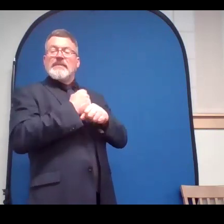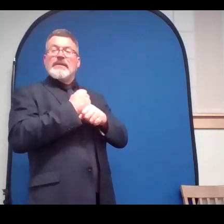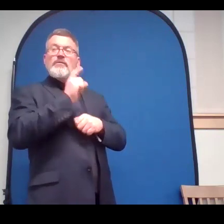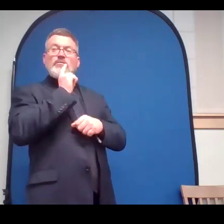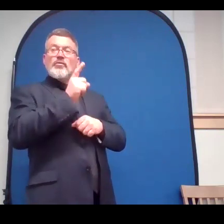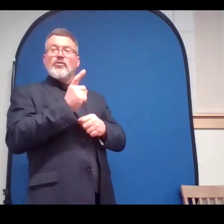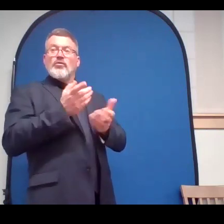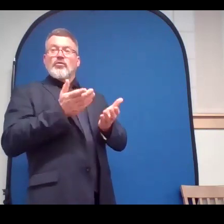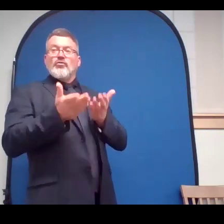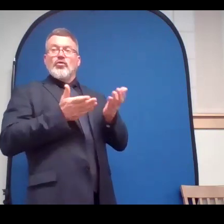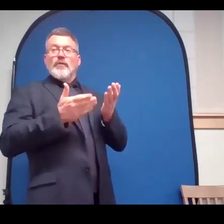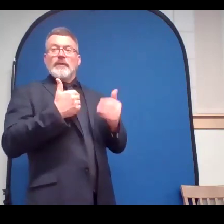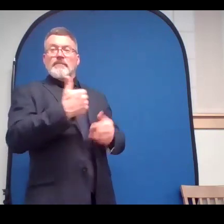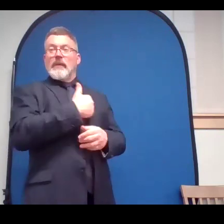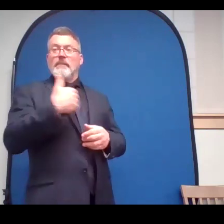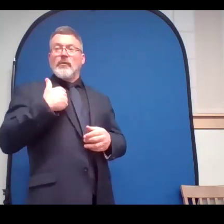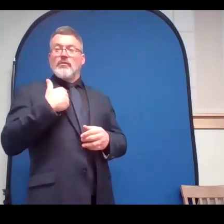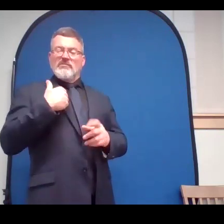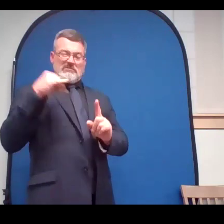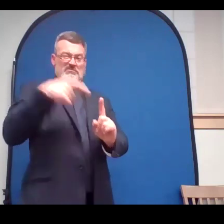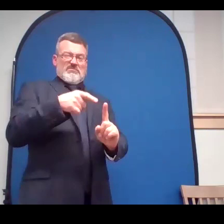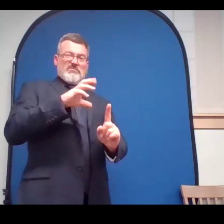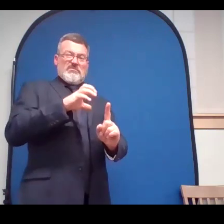all follow-up appointments, right?